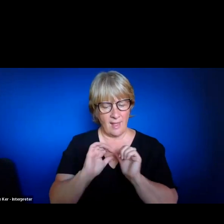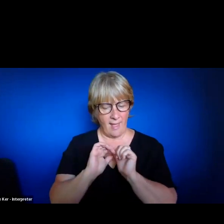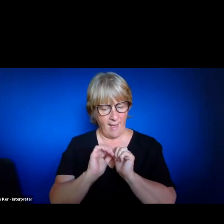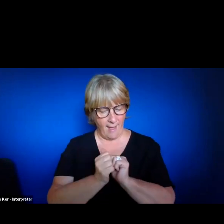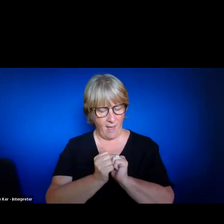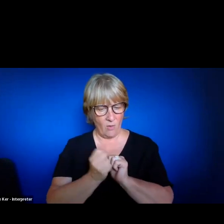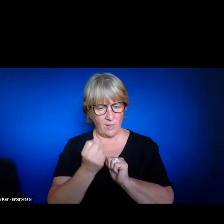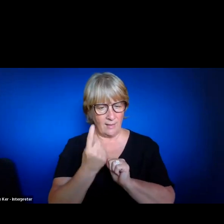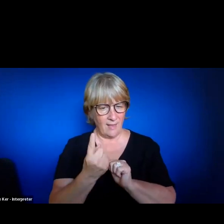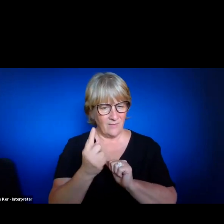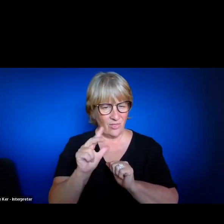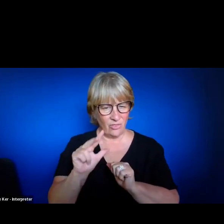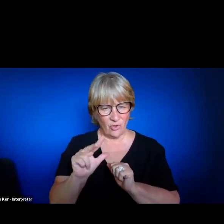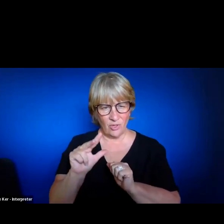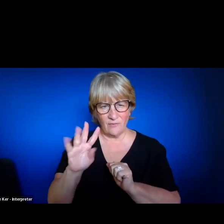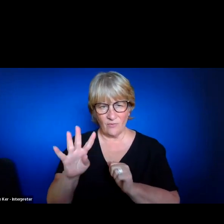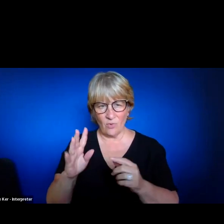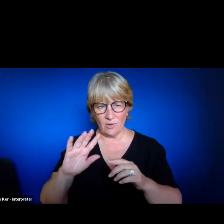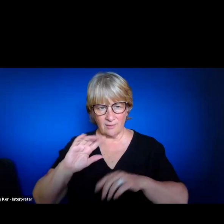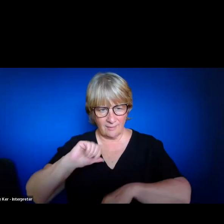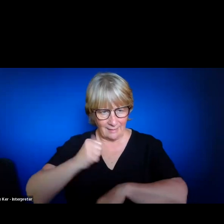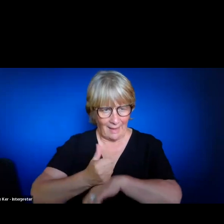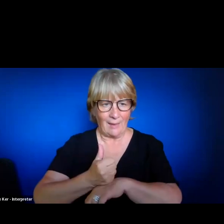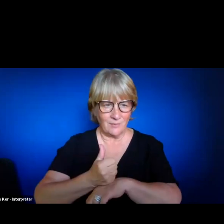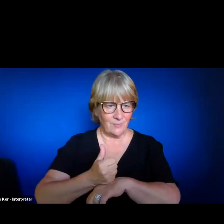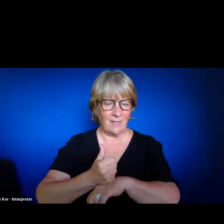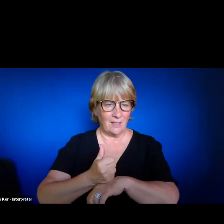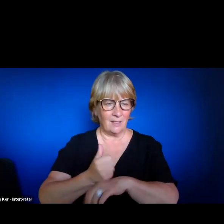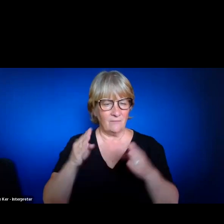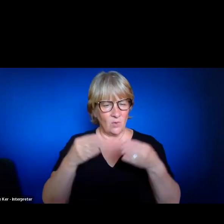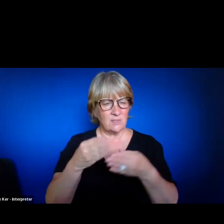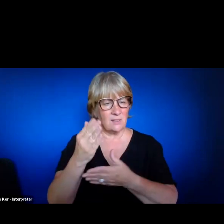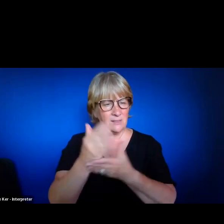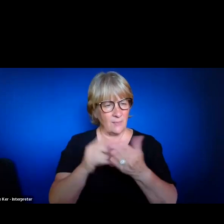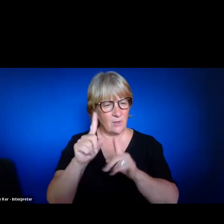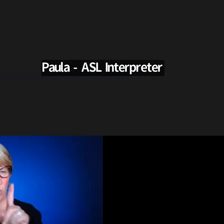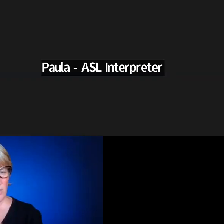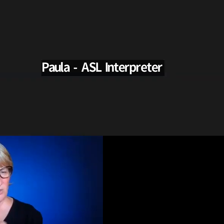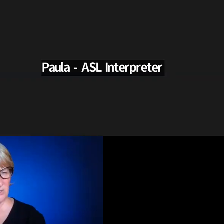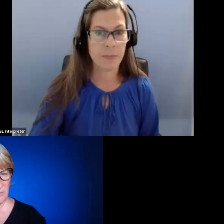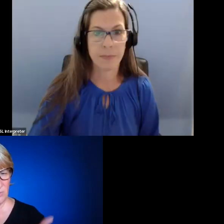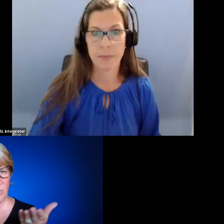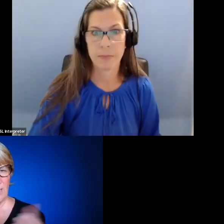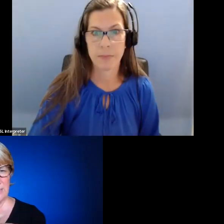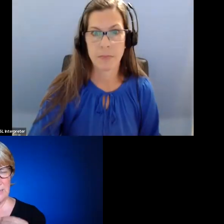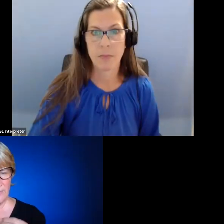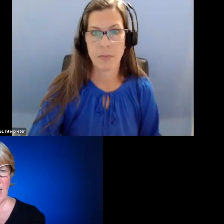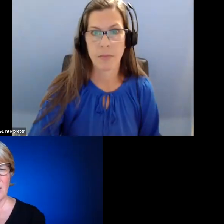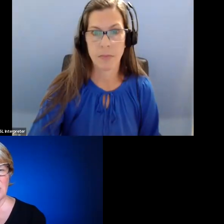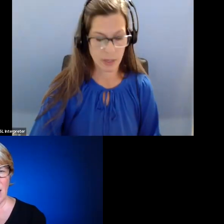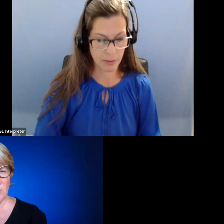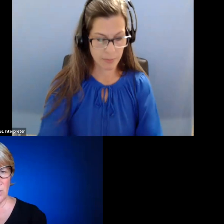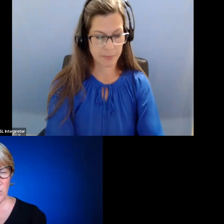how 1134 came to be, in particular focusing on some of the questions that have been raised about 911